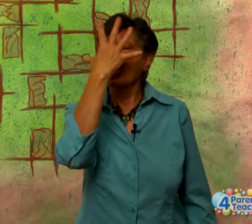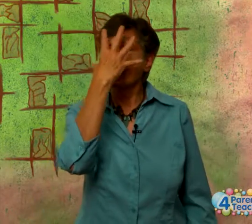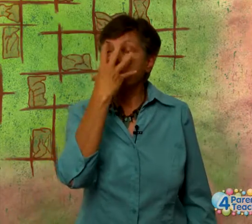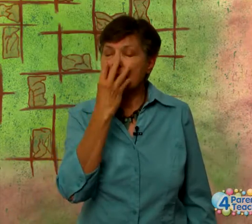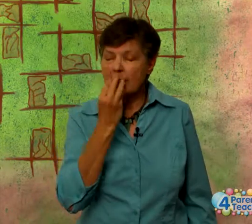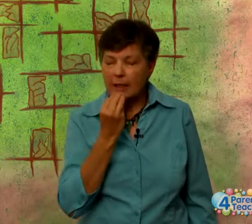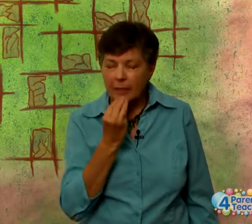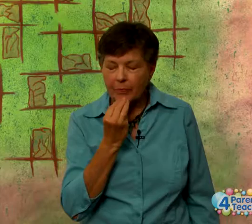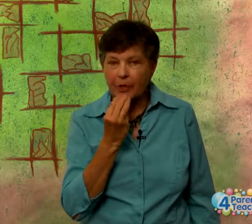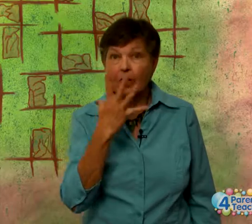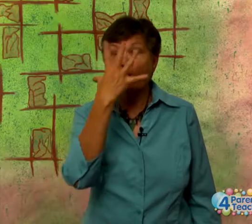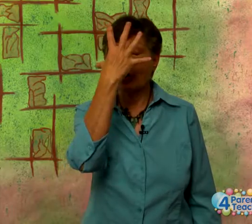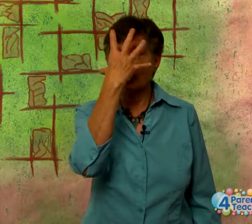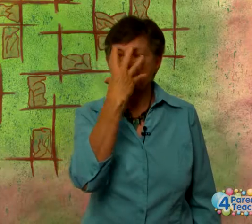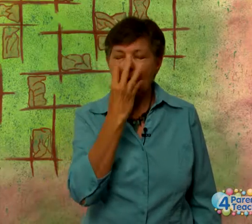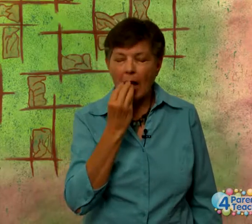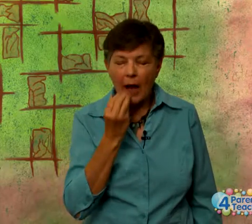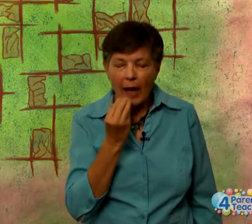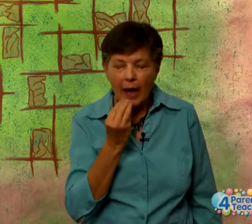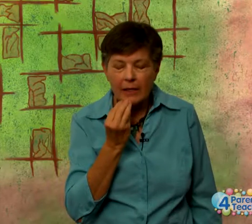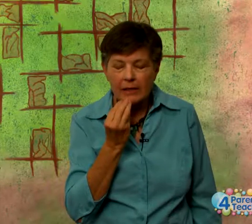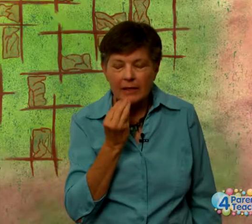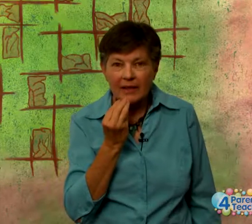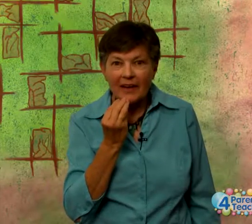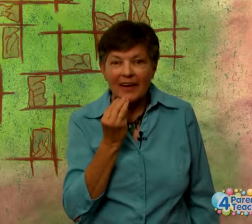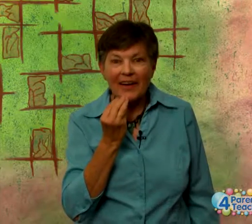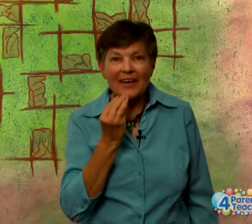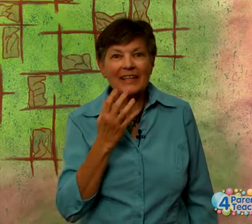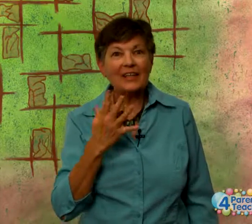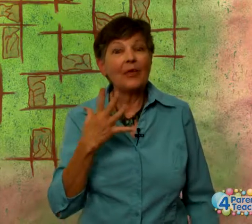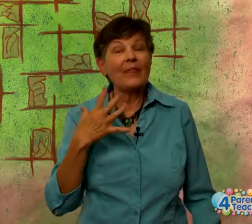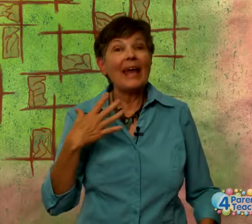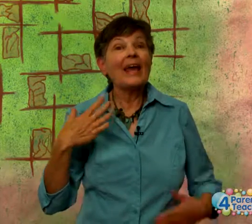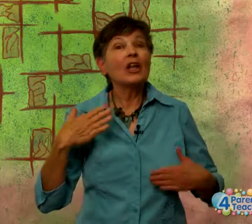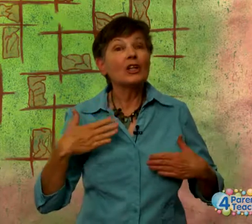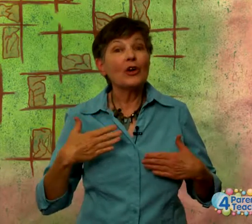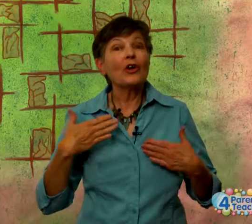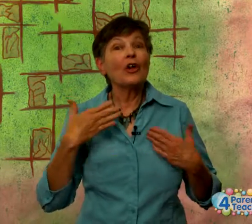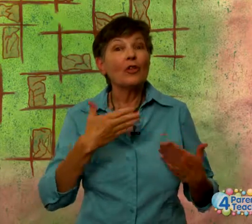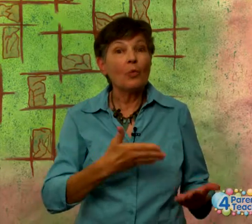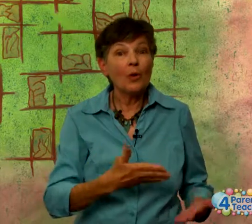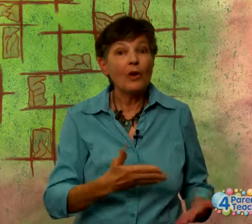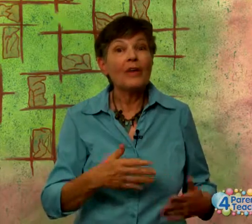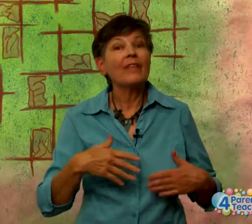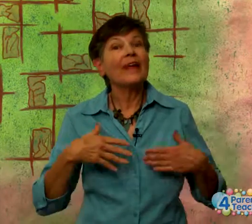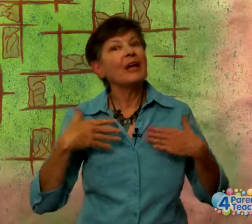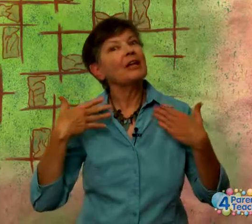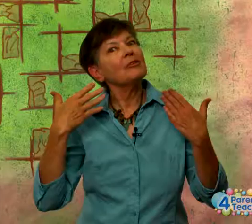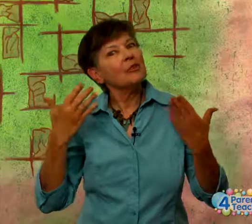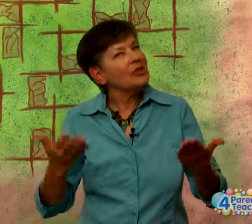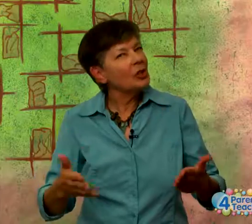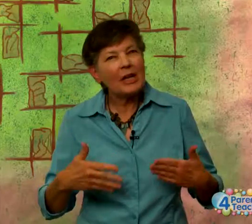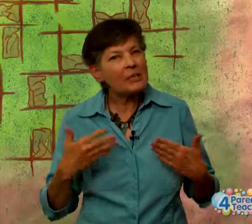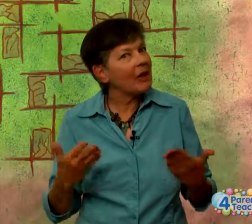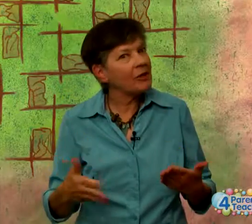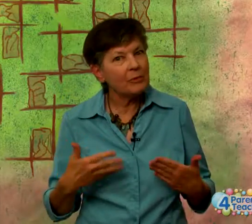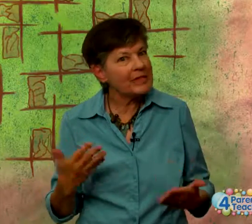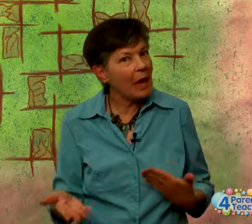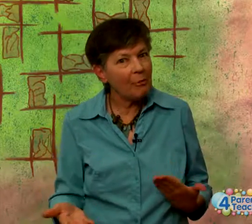go to sleep, and you're going to close your eyes, so that they learn the word. Don't expect them to sign